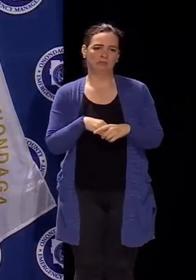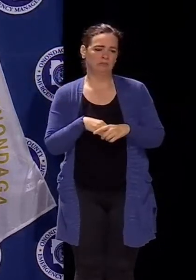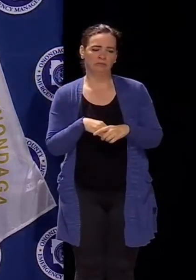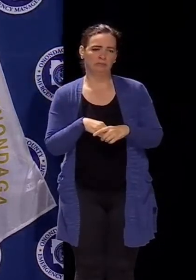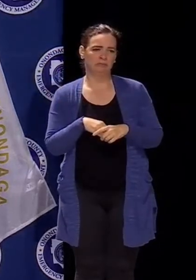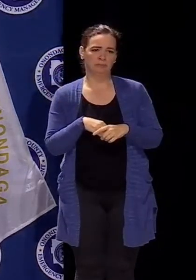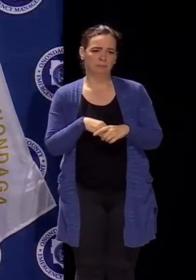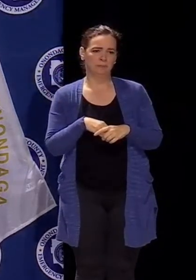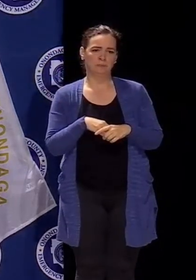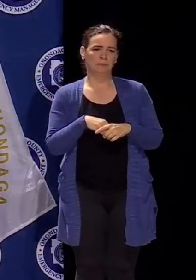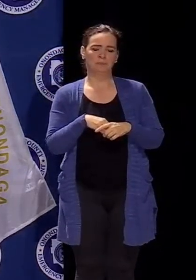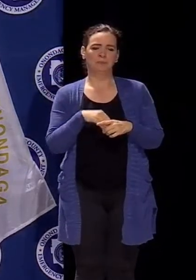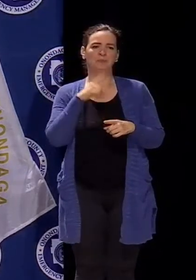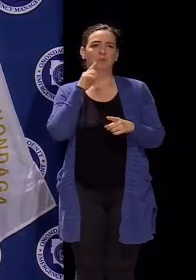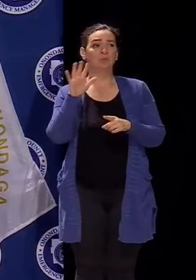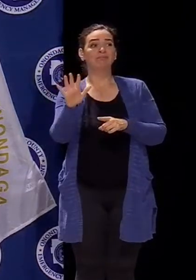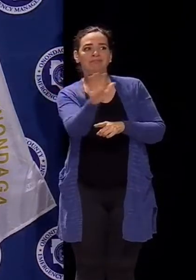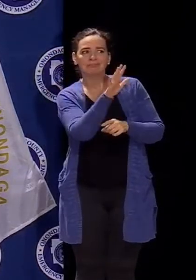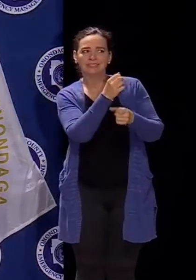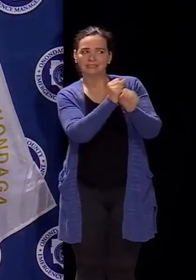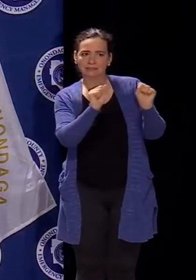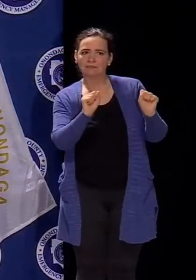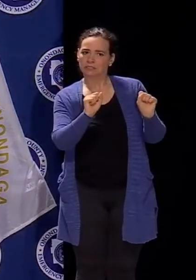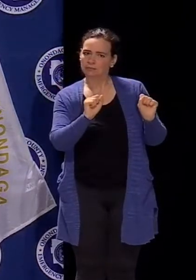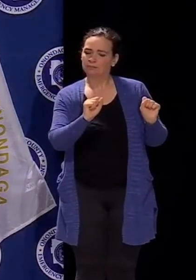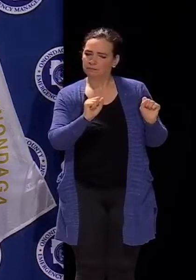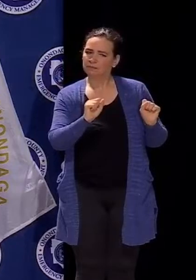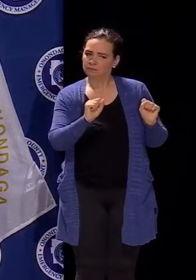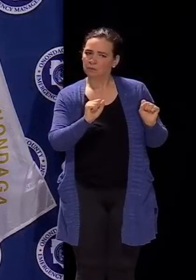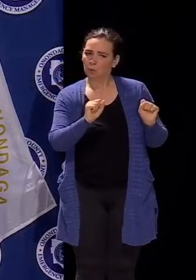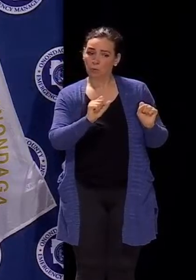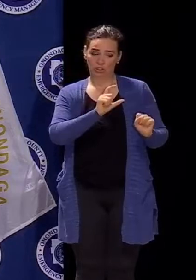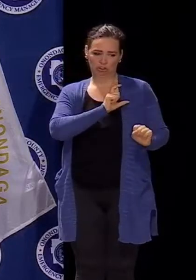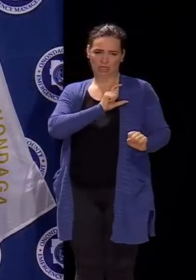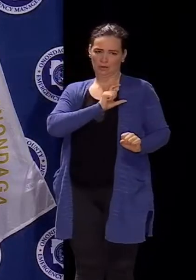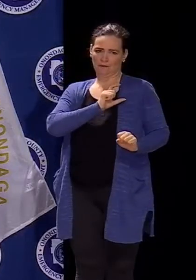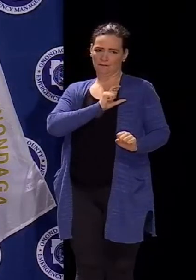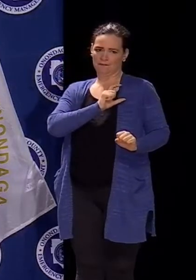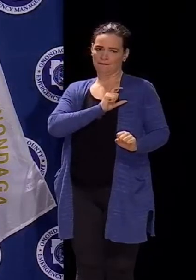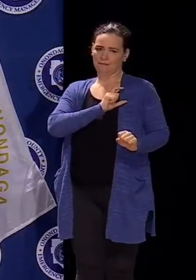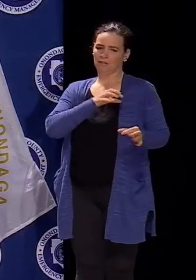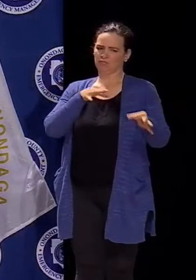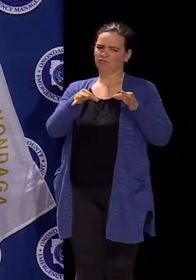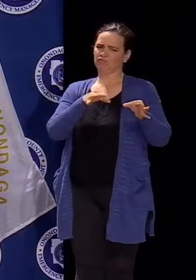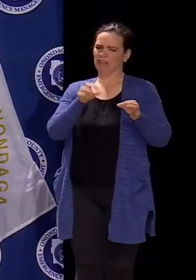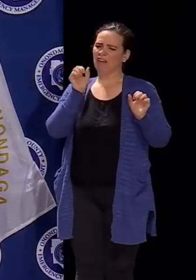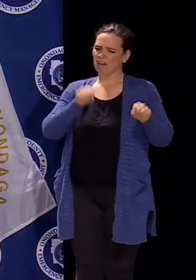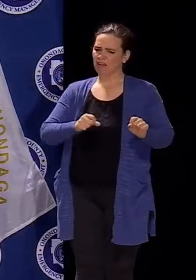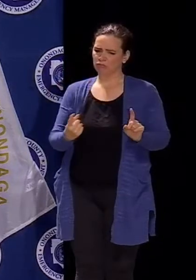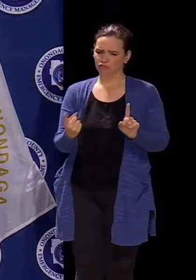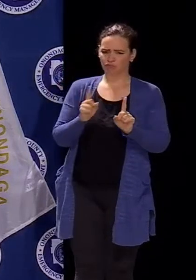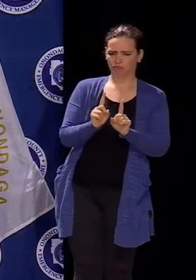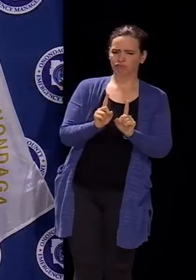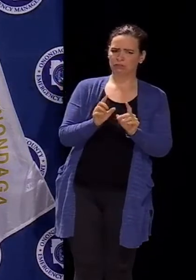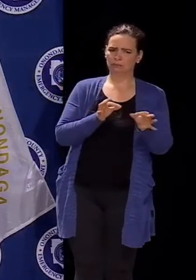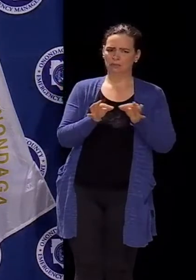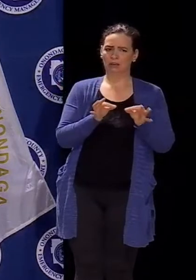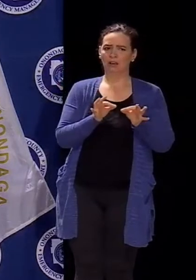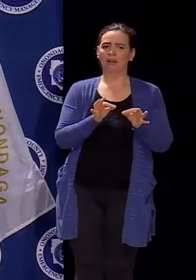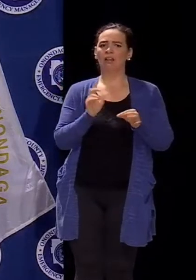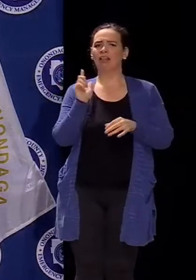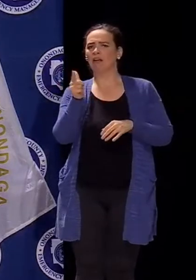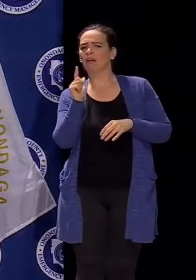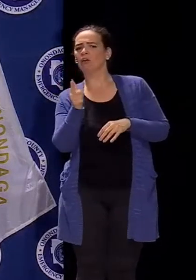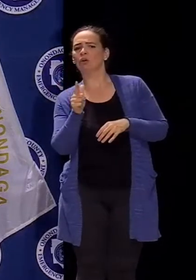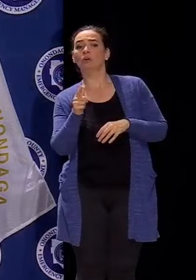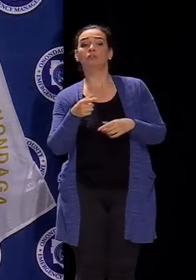that's for everybody's safety in that situation. But the sheriff can give you more details and specifics on what is or is not happening. But during a lockdown,